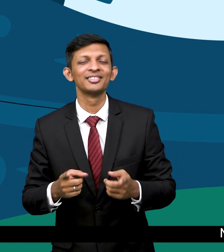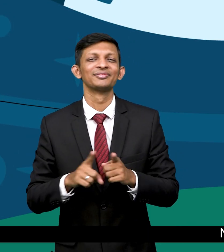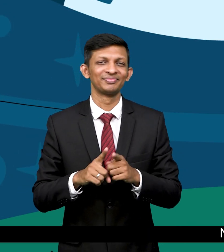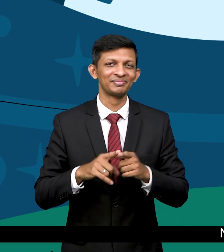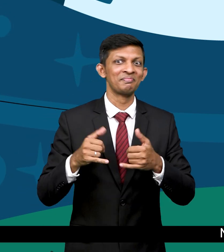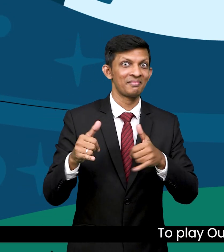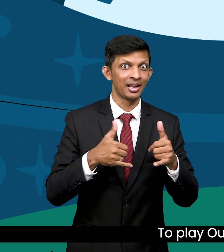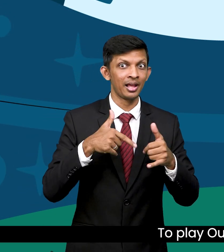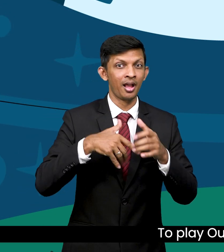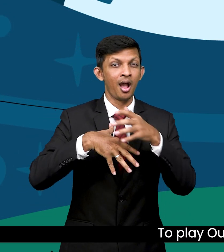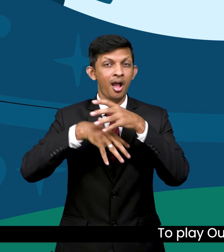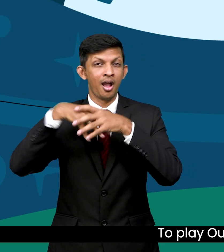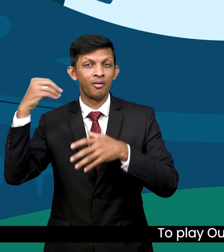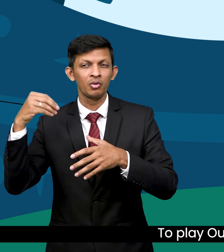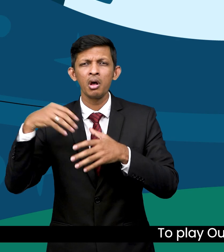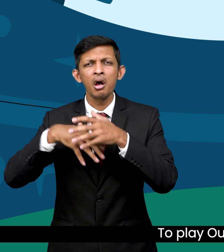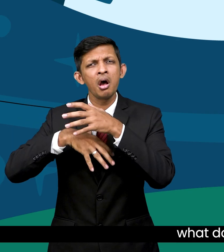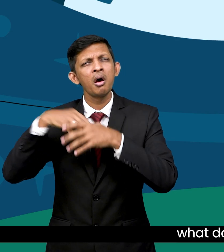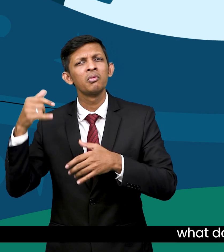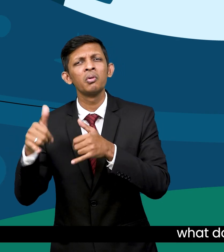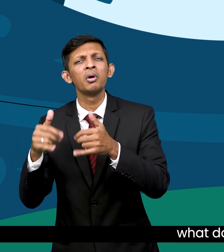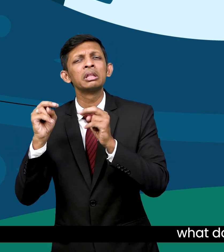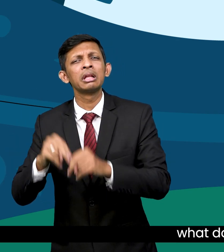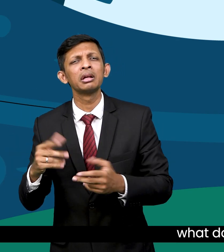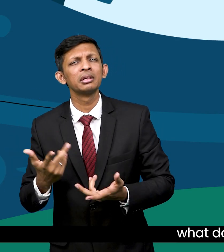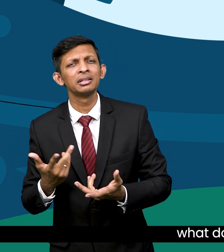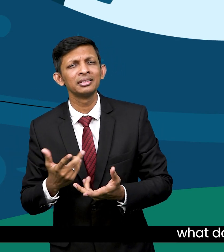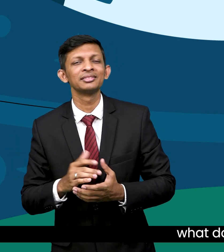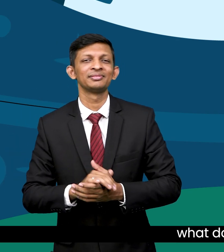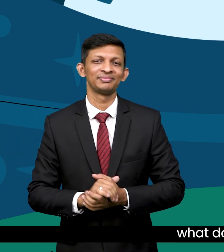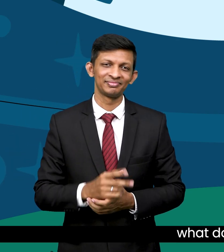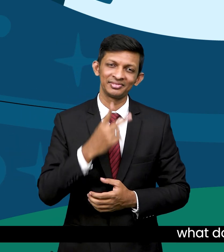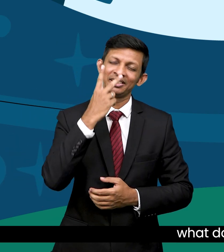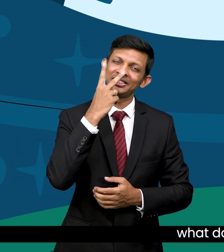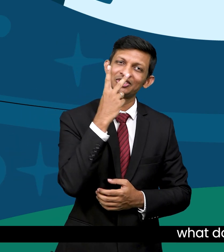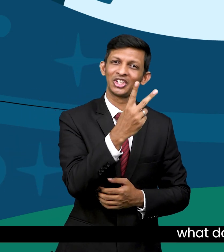Next, to play outdoor games, what do we need?